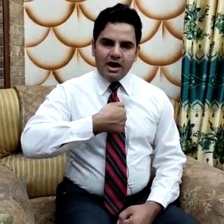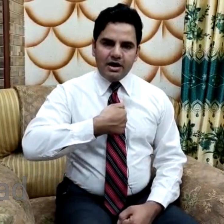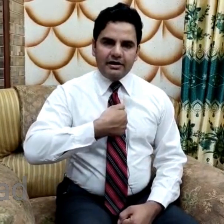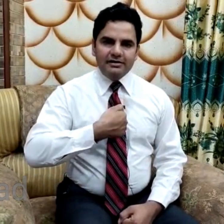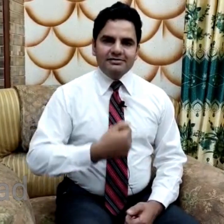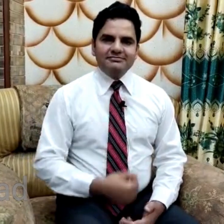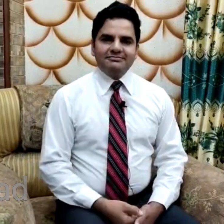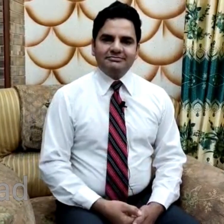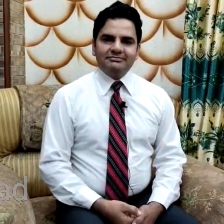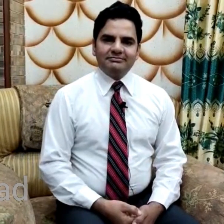I